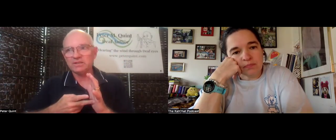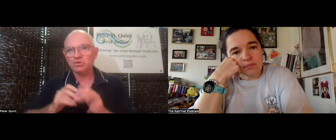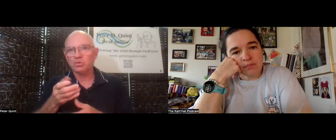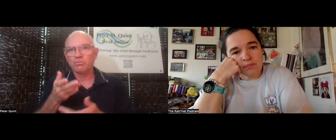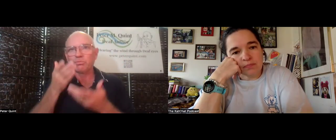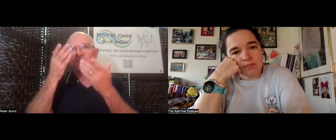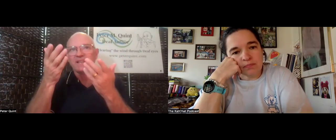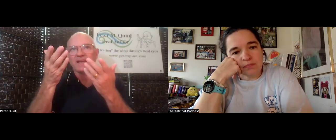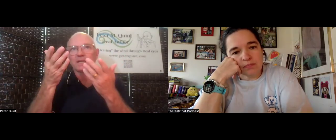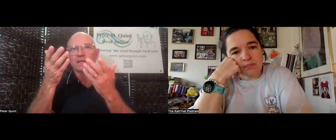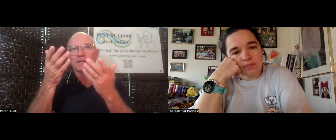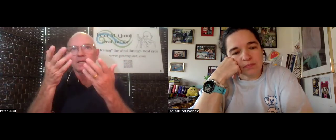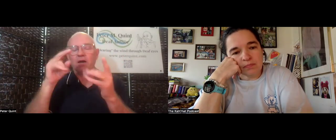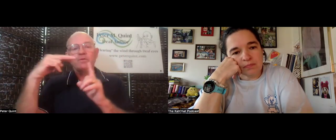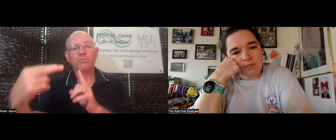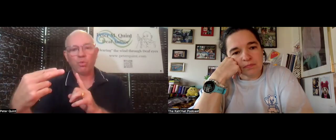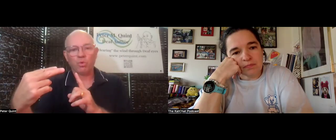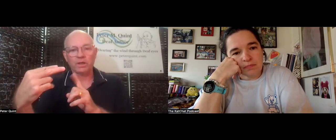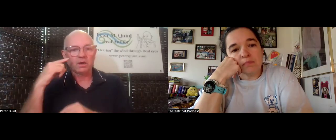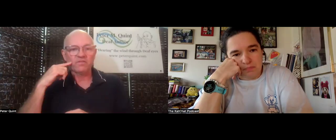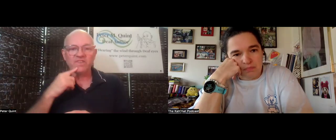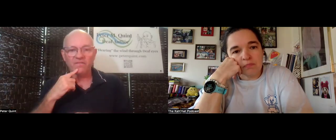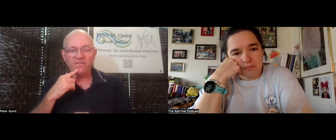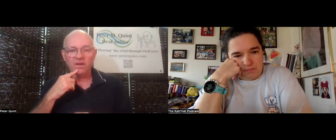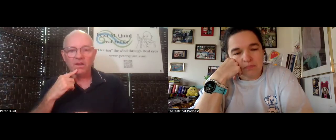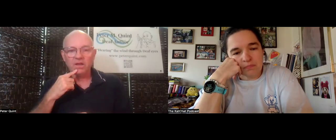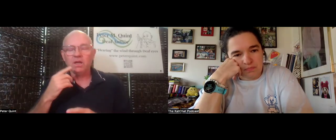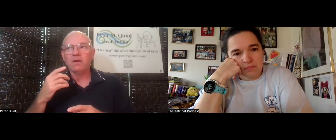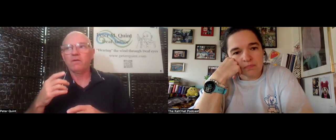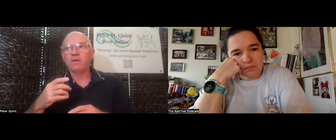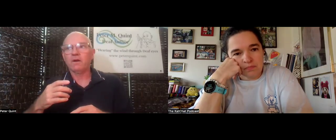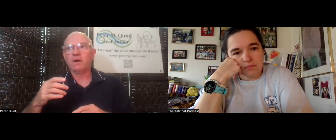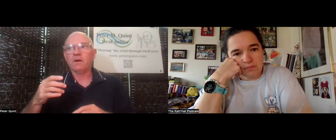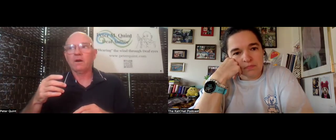intent is to present a viewpoint of depth